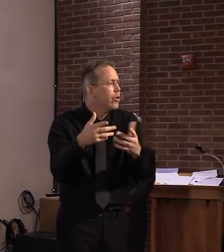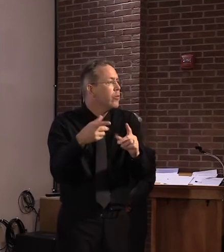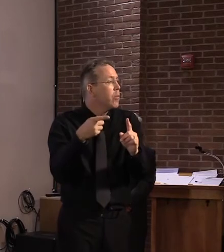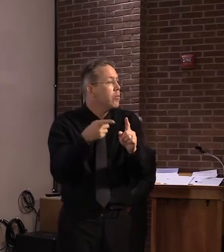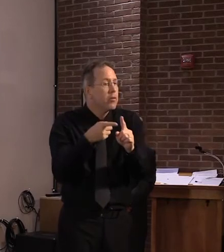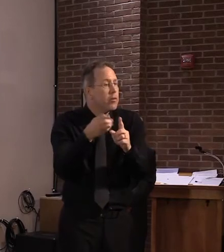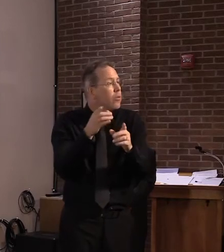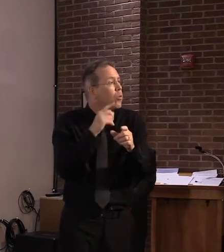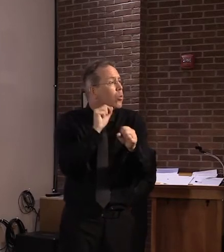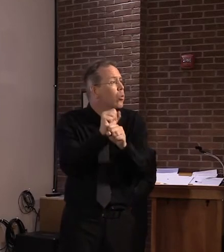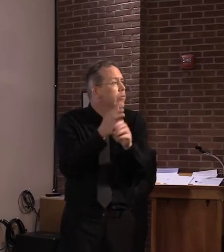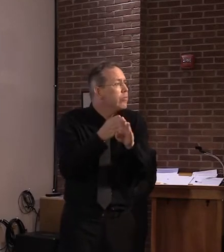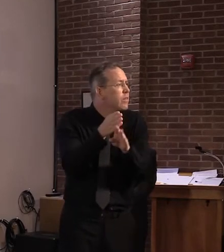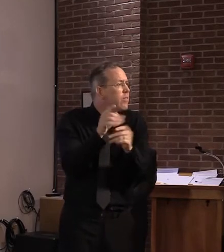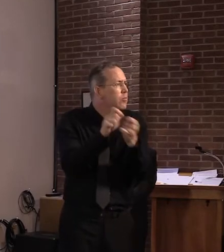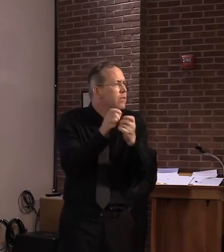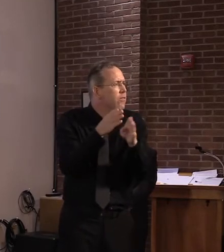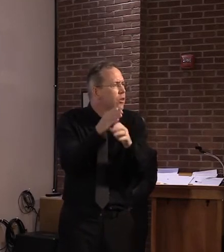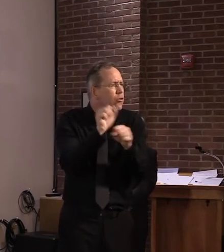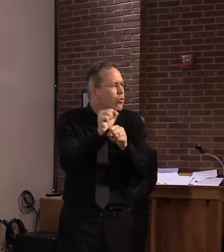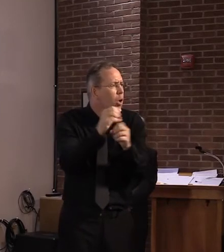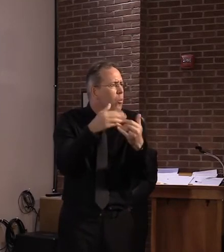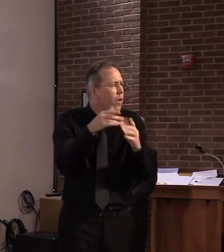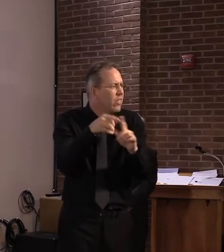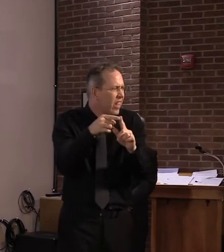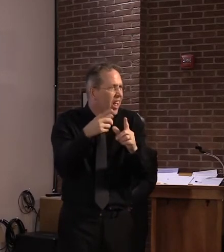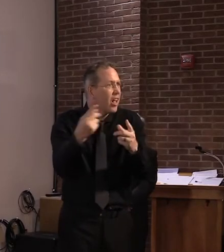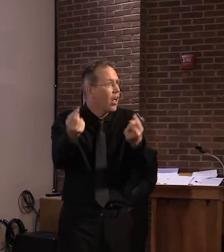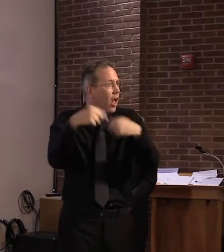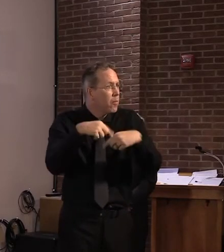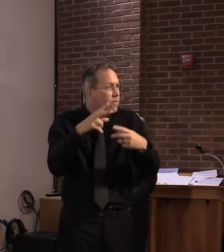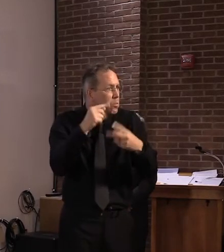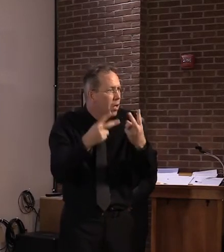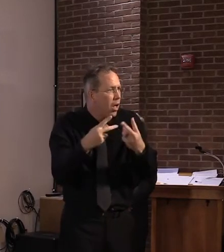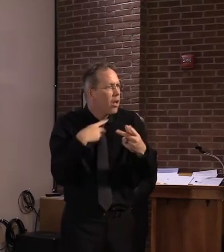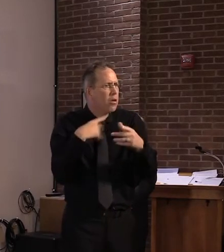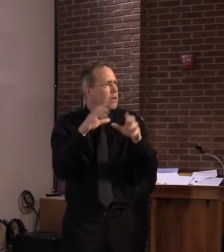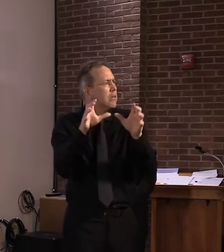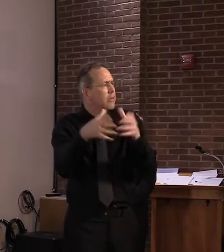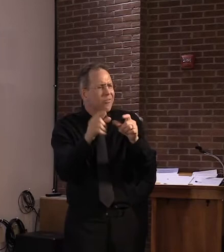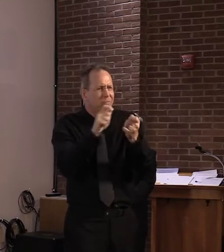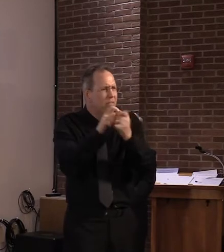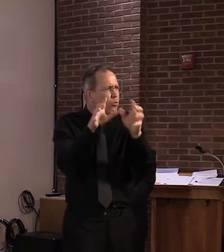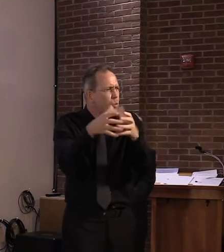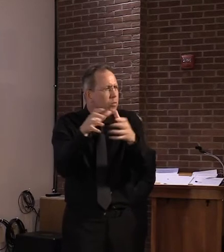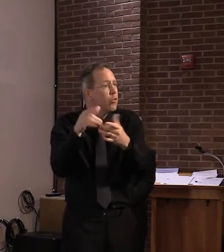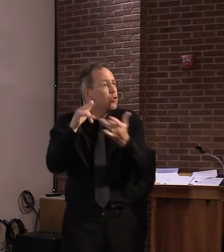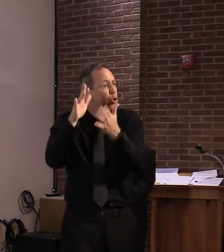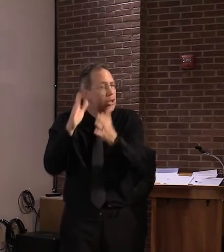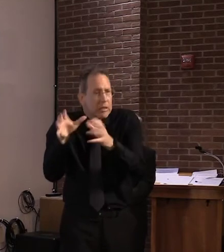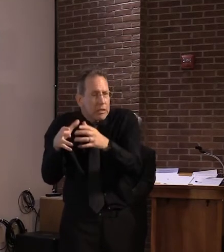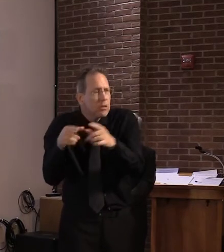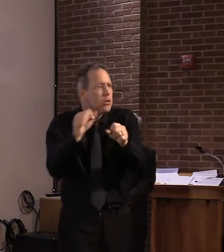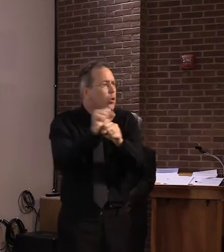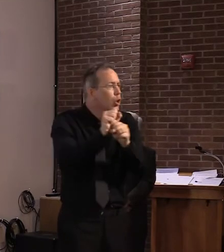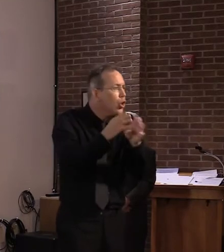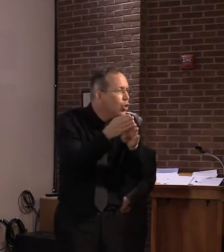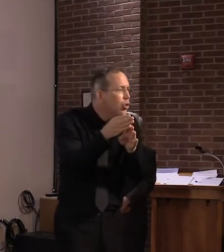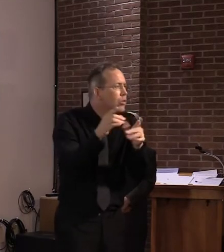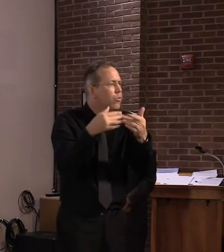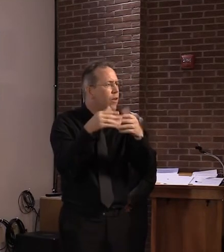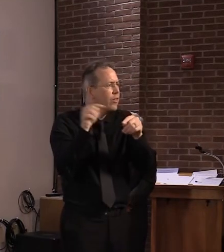whether they potentially be college students returning to the state. There's a lot of opportunities to have as many